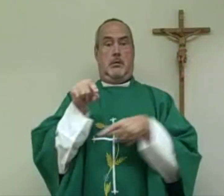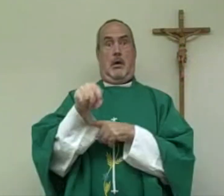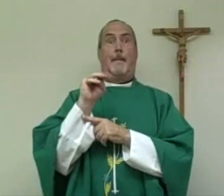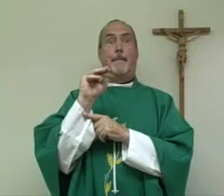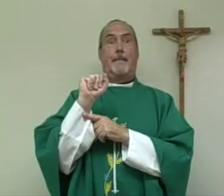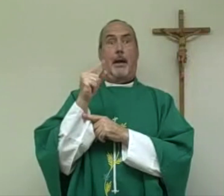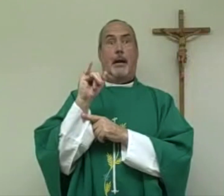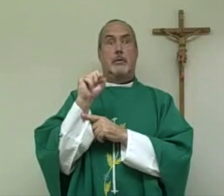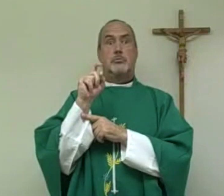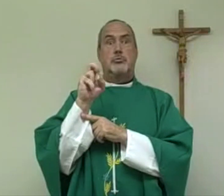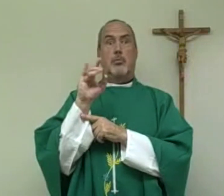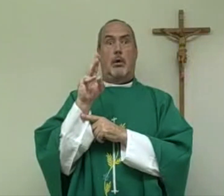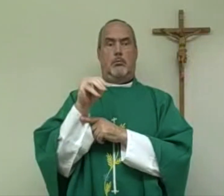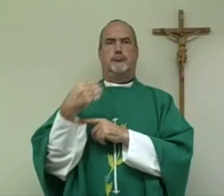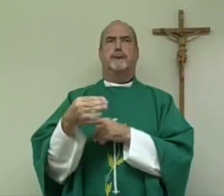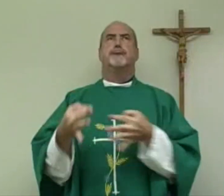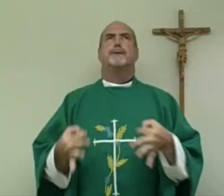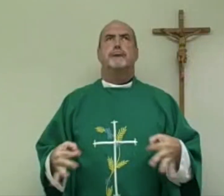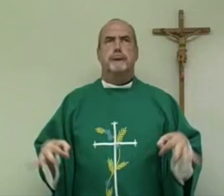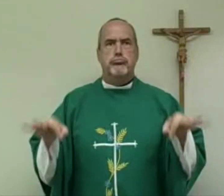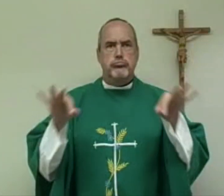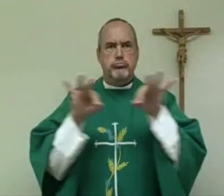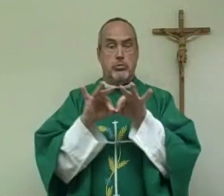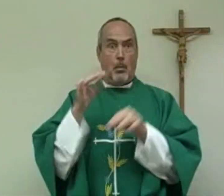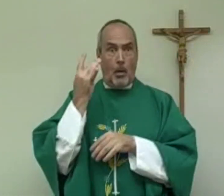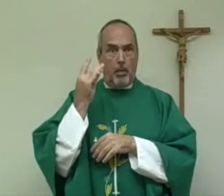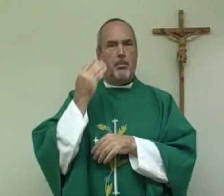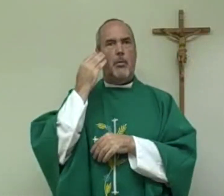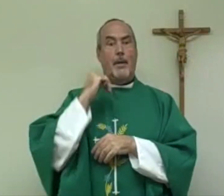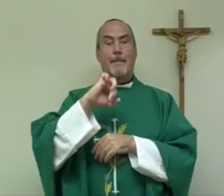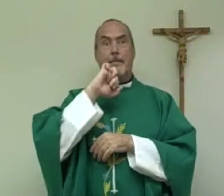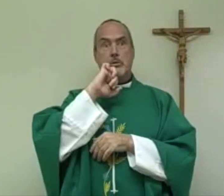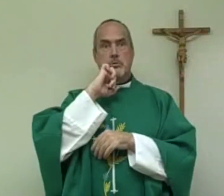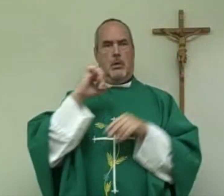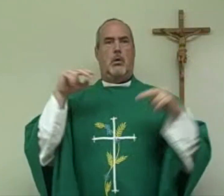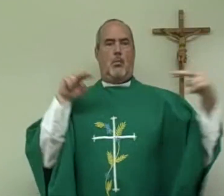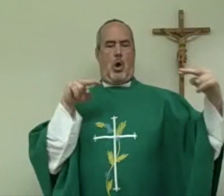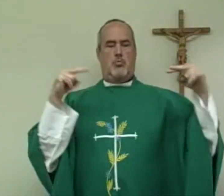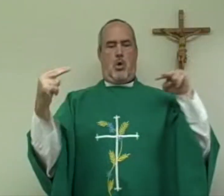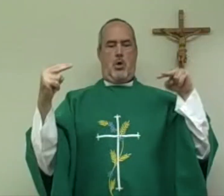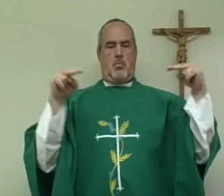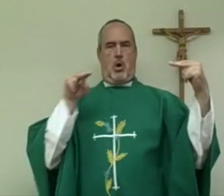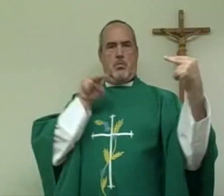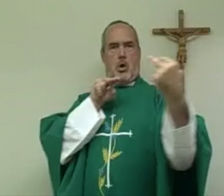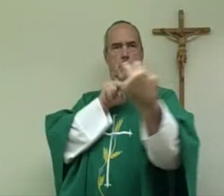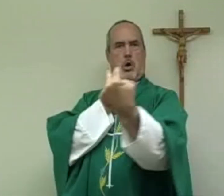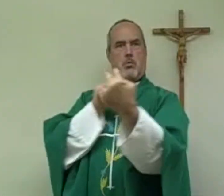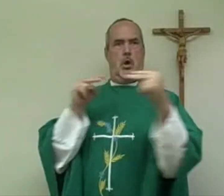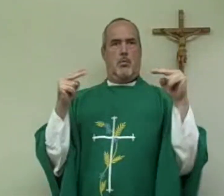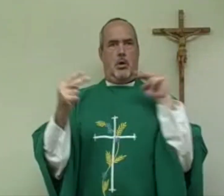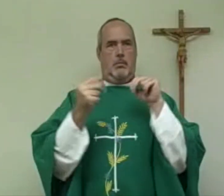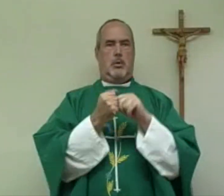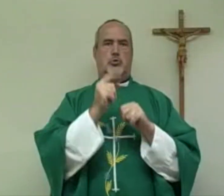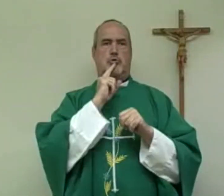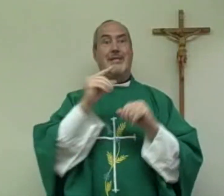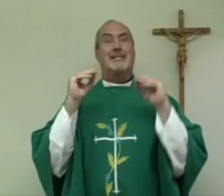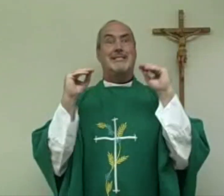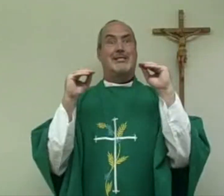authority of the bishops in the Catholic Church. And the magisterium is so crucial because it keeps